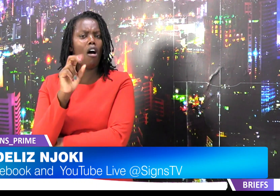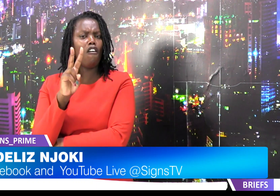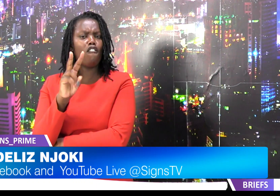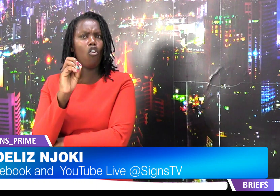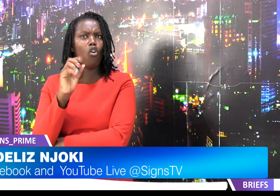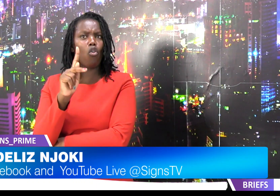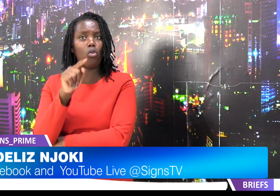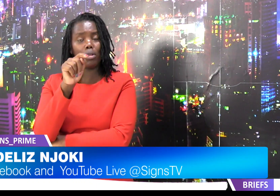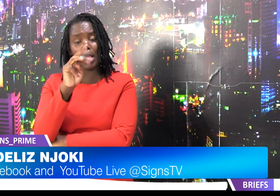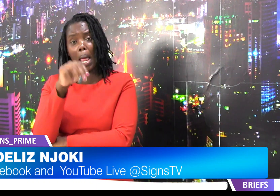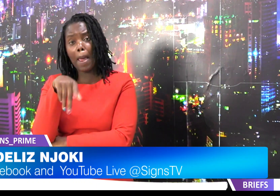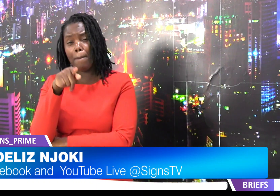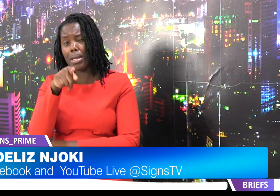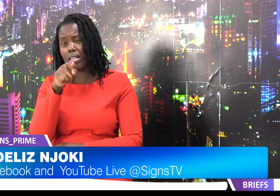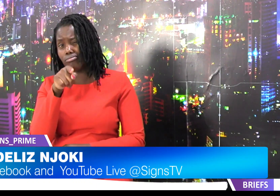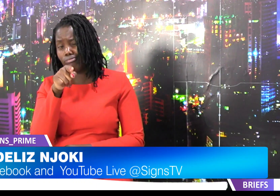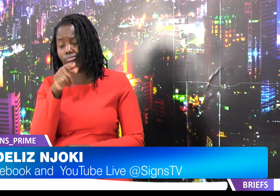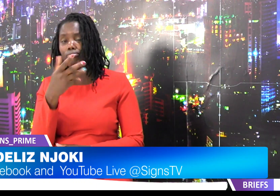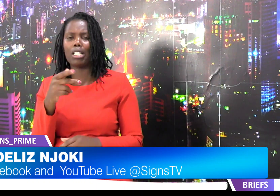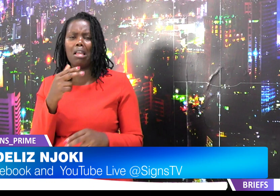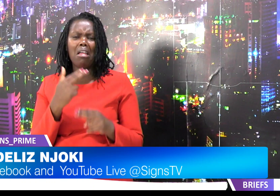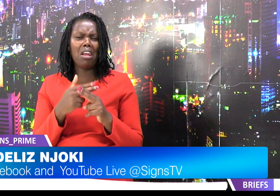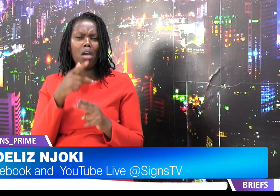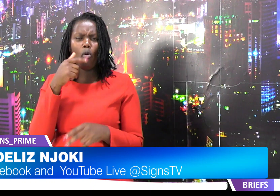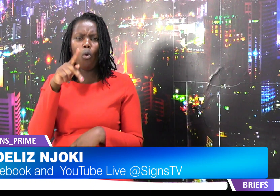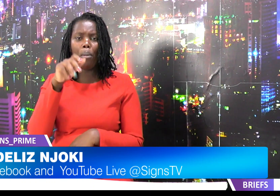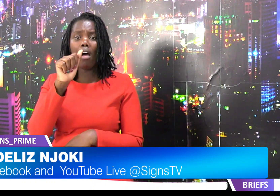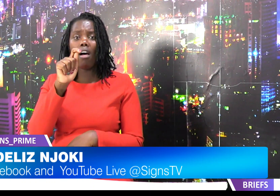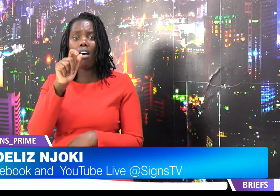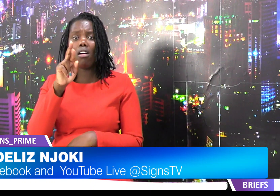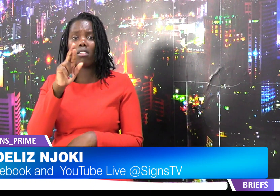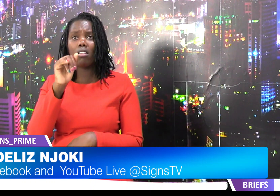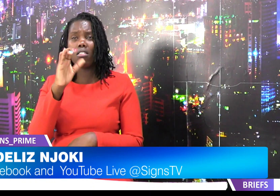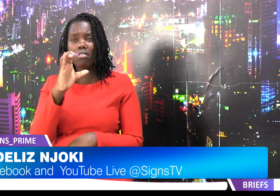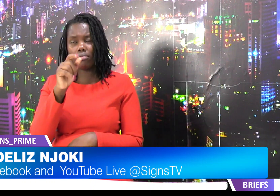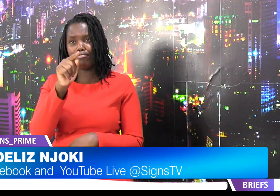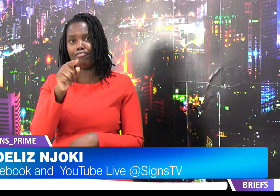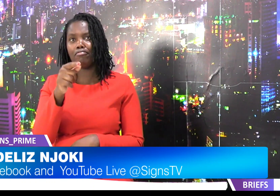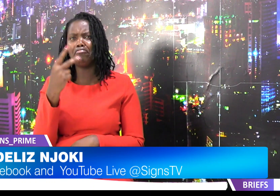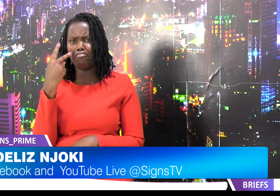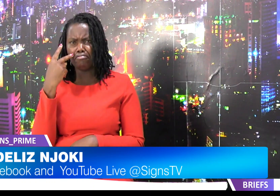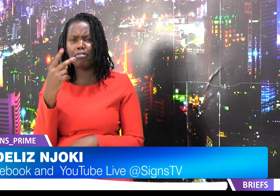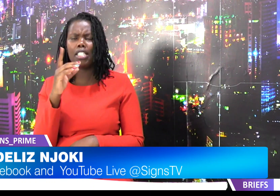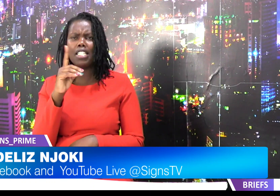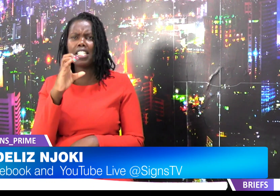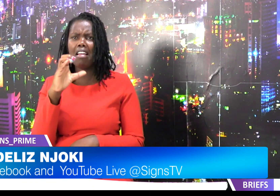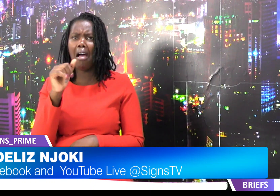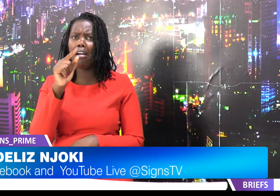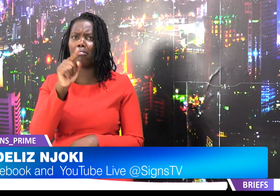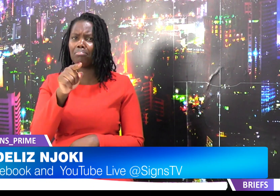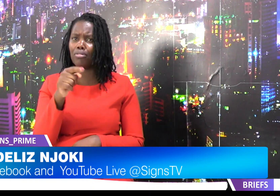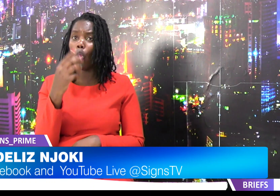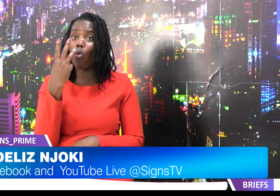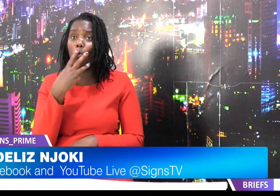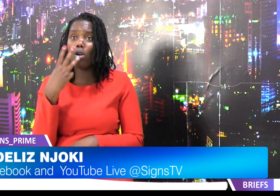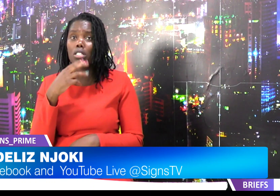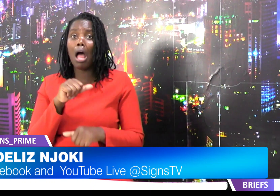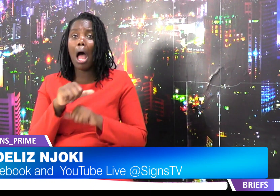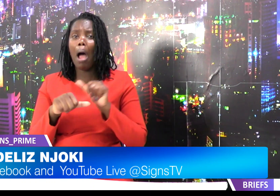allow us to continue with other news updates. Mavoko MP Patrick Makau was grilled by the